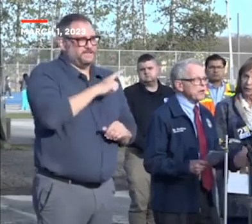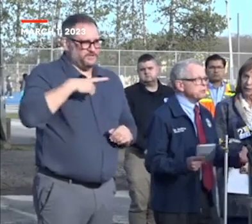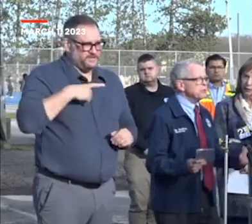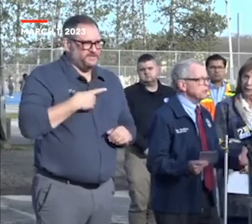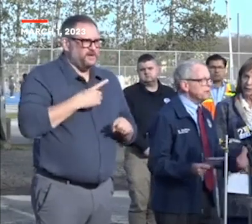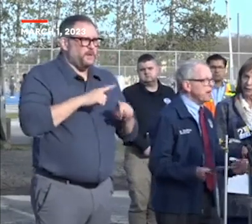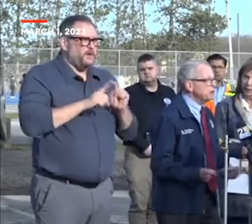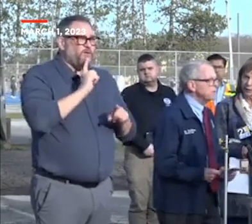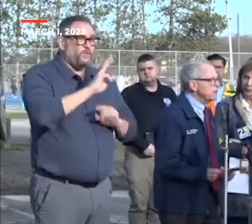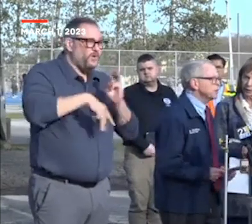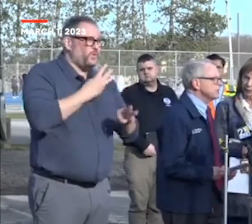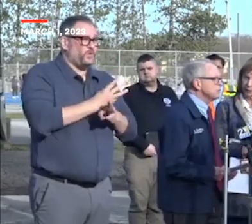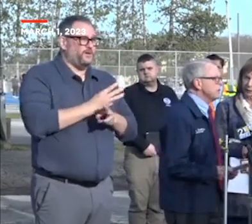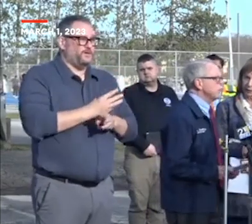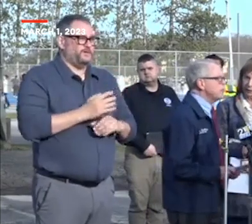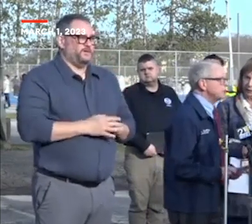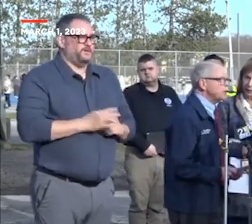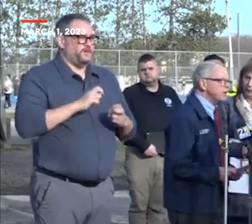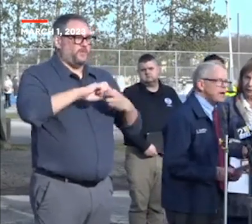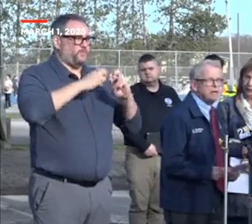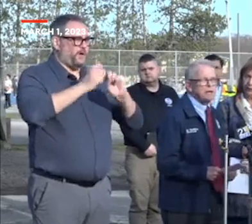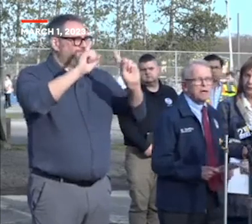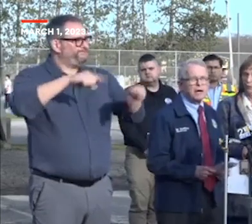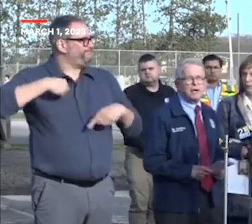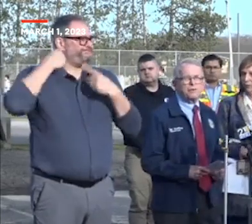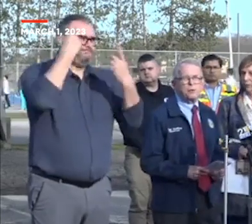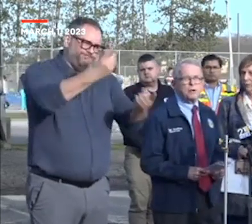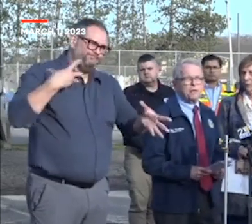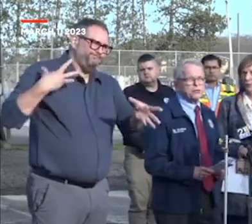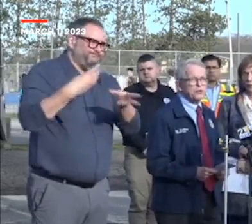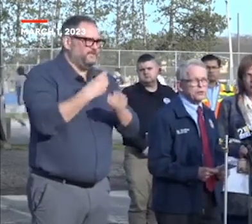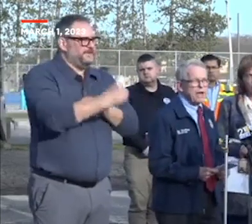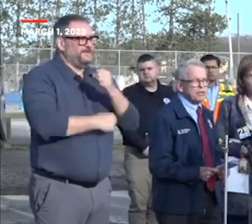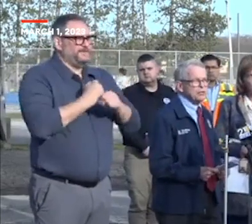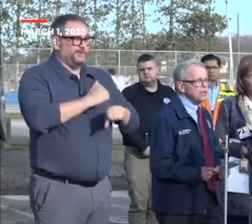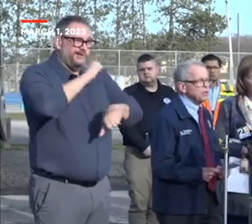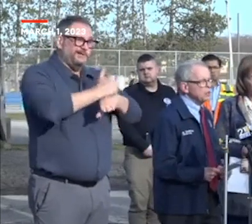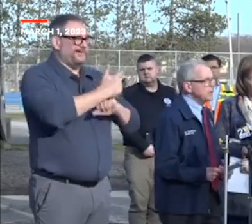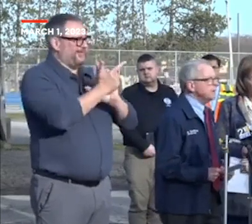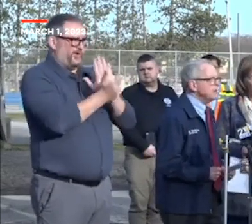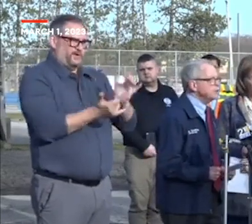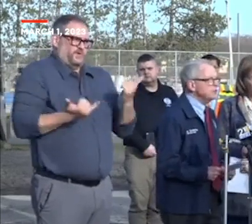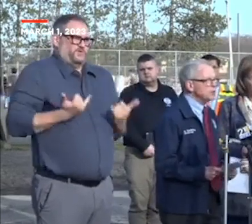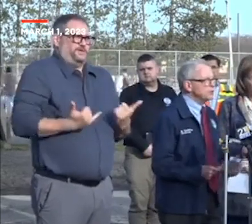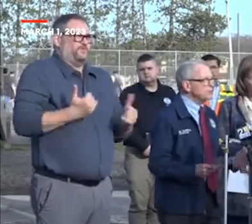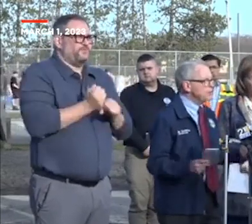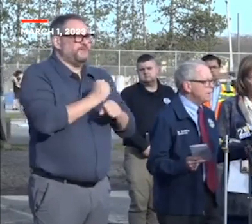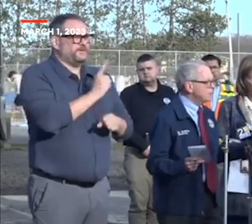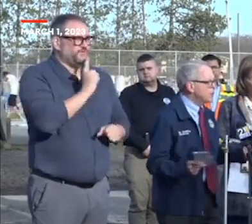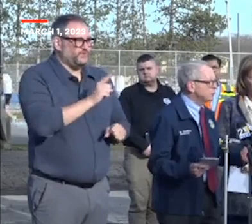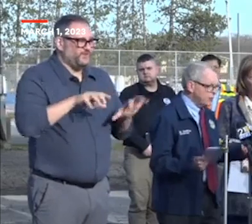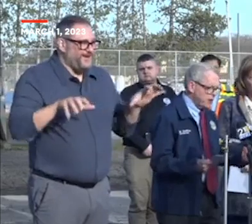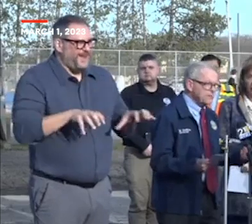the preemptions that we've had over the years and the way the laws are today, if we want to make sure there's action taken quickly and it's universal